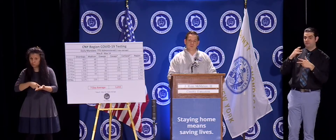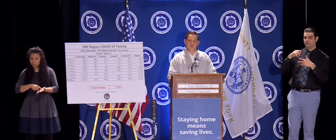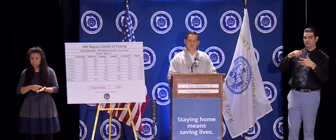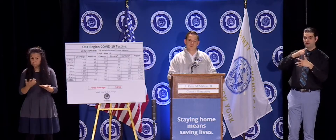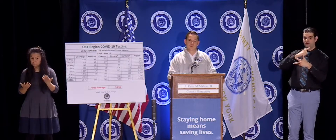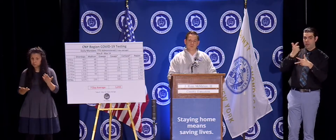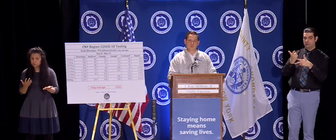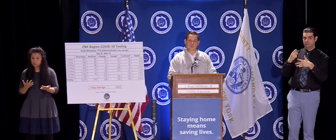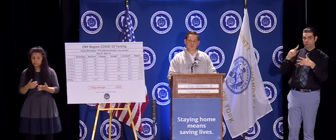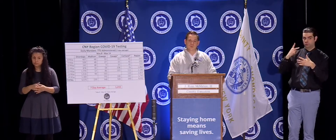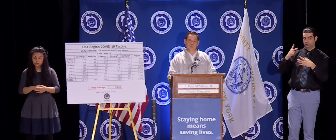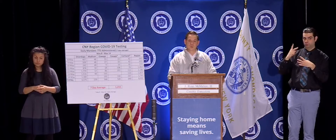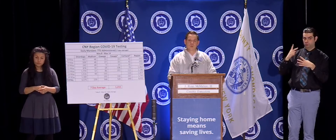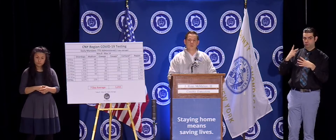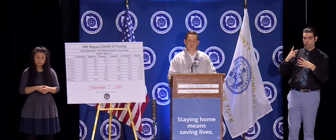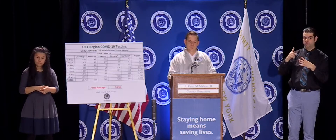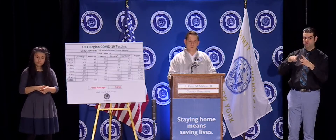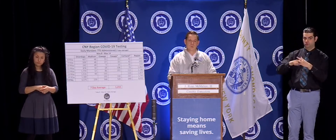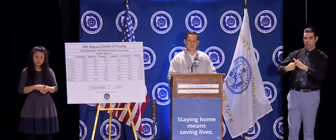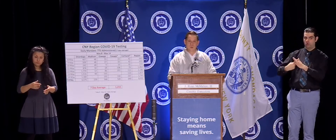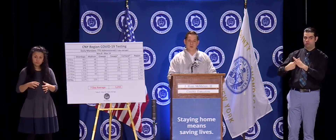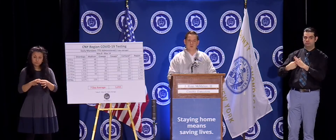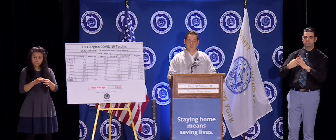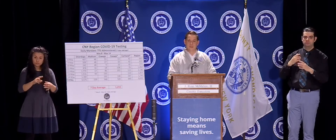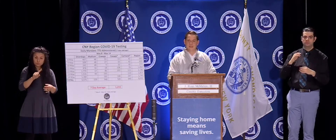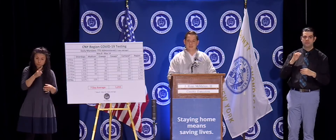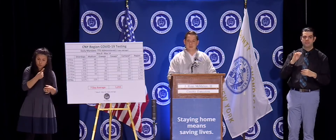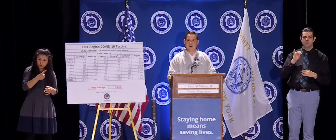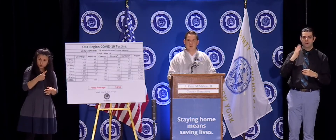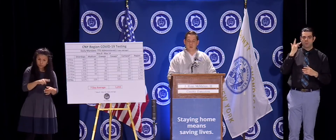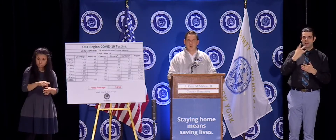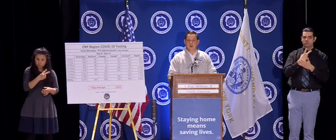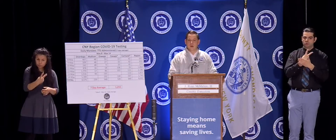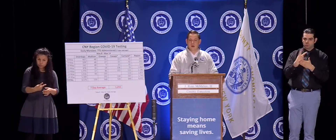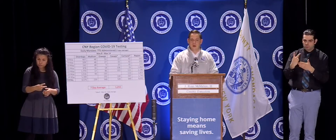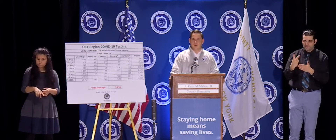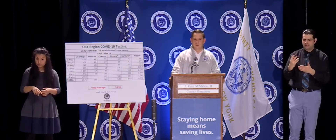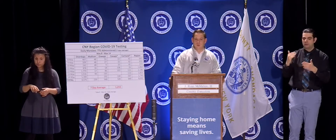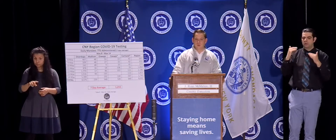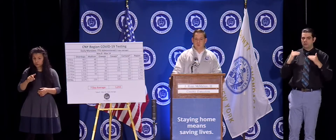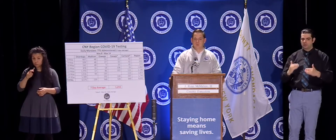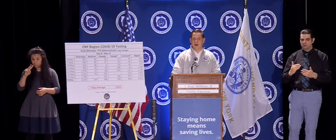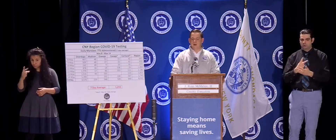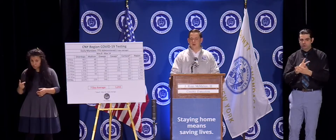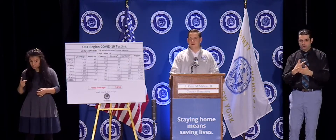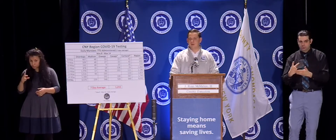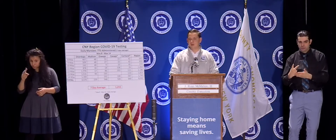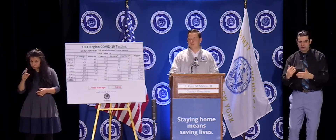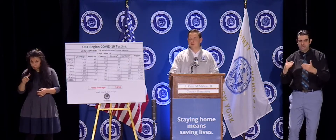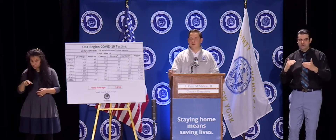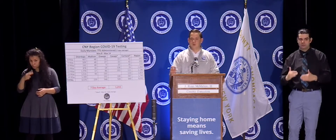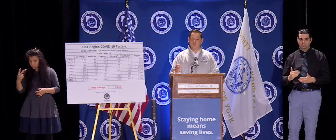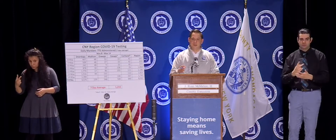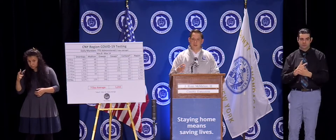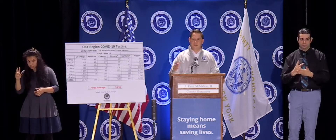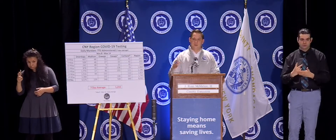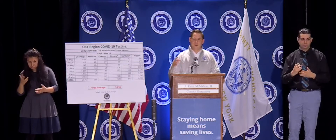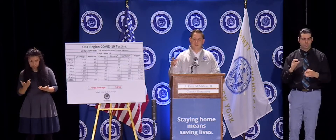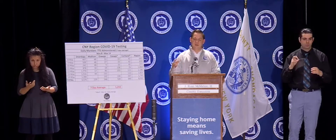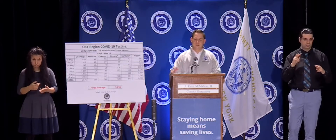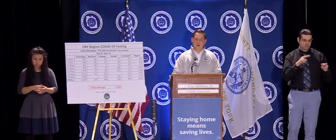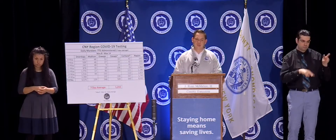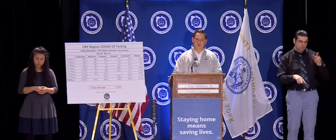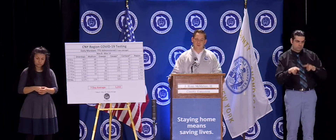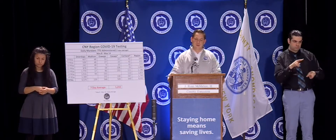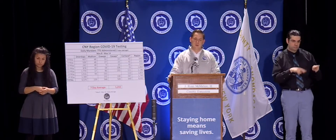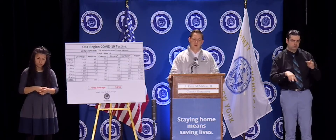thought to come in 2-week intervals based on good behavior? Yeah, 14 days. So we'll monitor everything through the 14 days